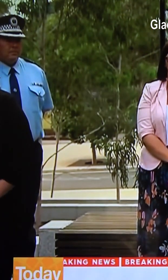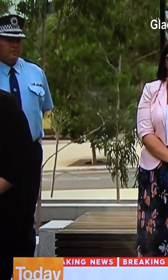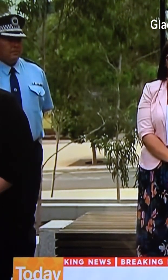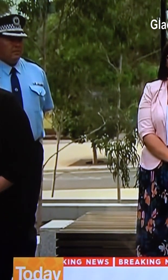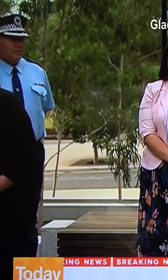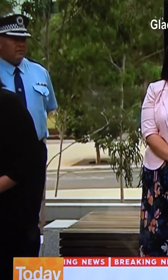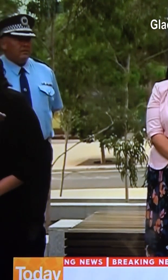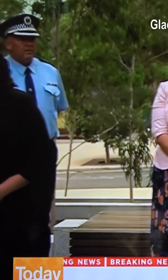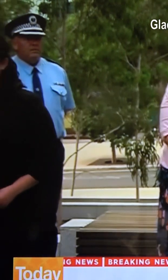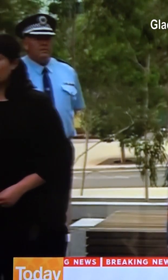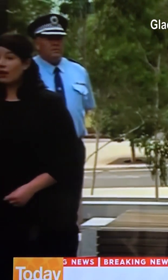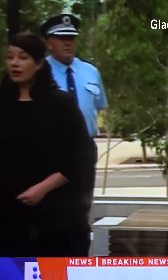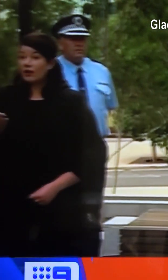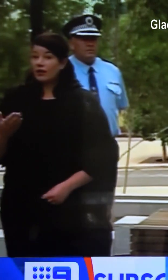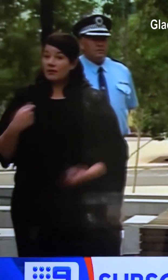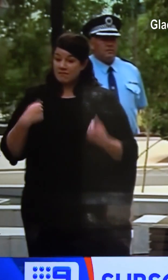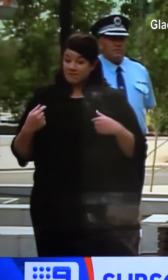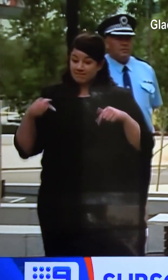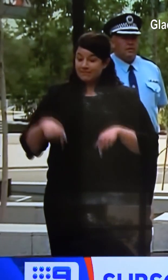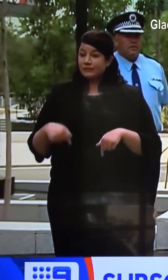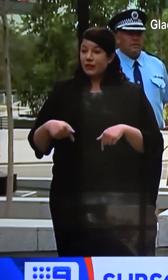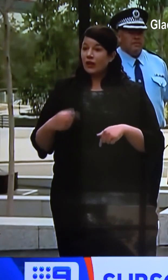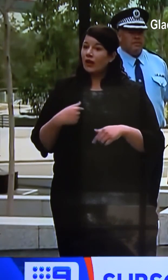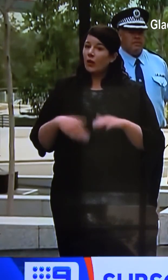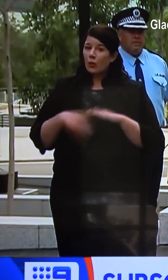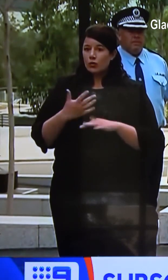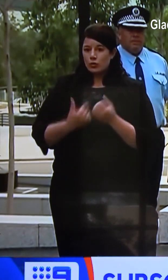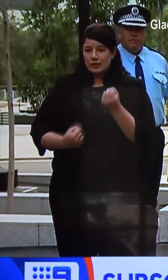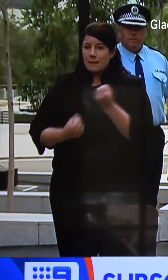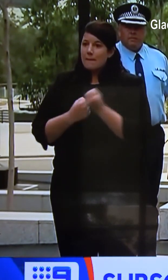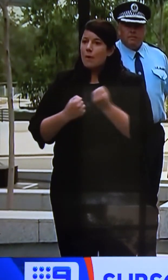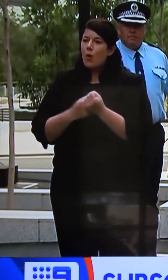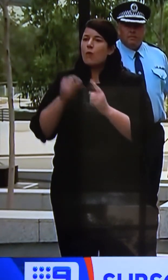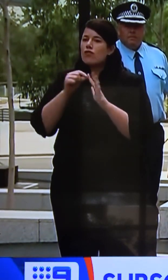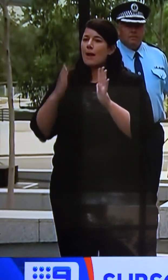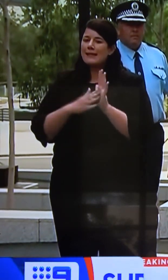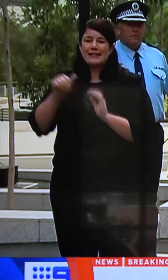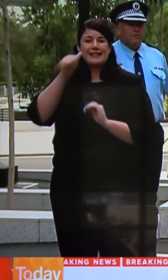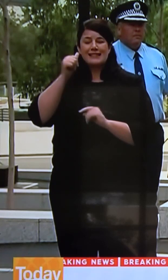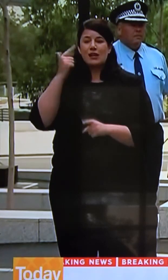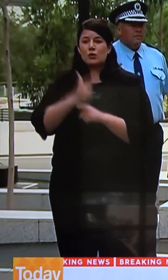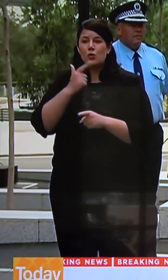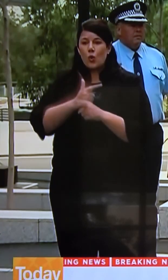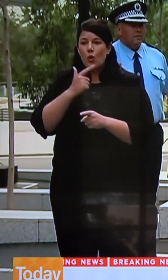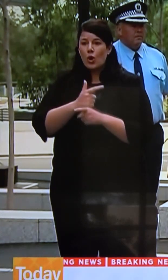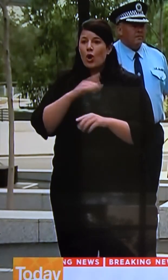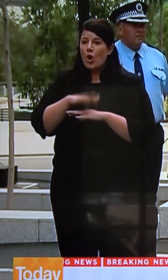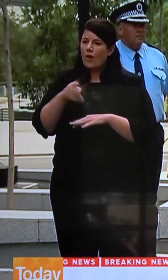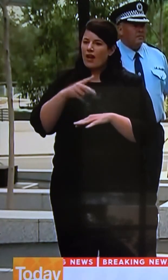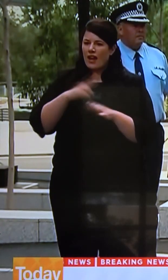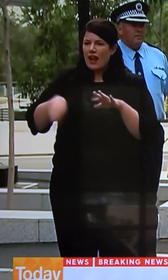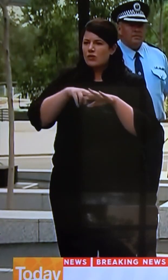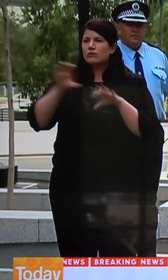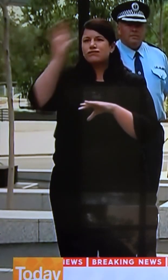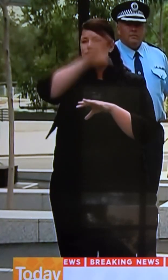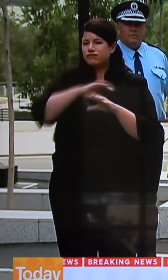Good morning, everybody. I wanted to completely support and endorse the comments of the Prime Minister in relation to National Cabinet